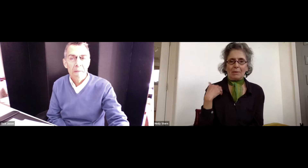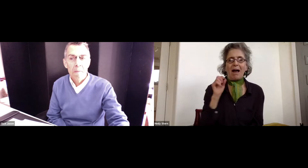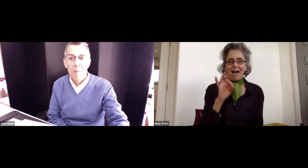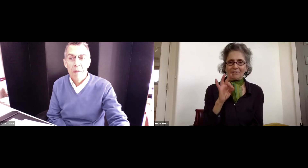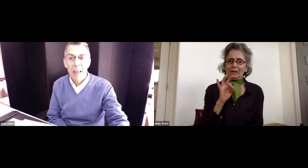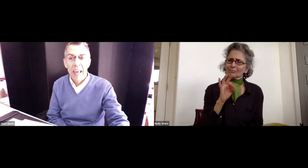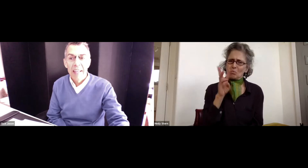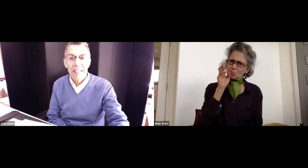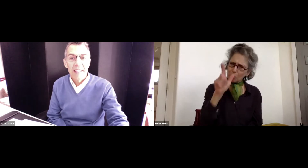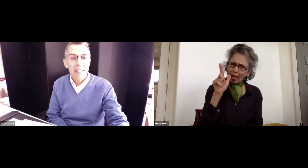And